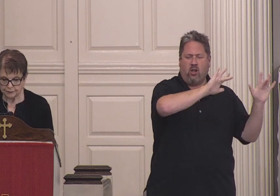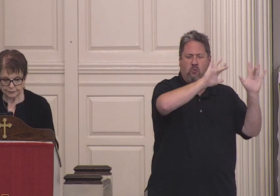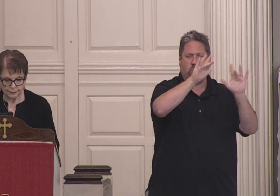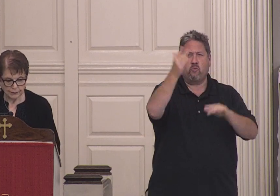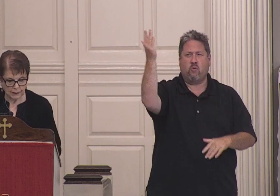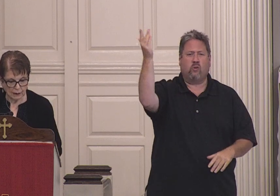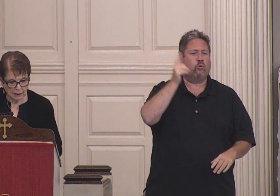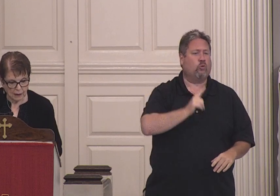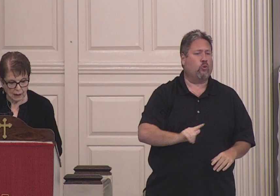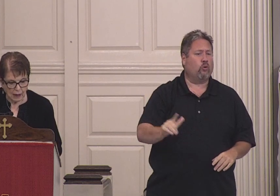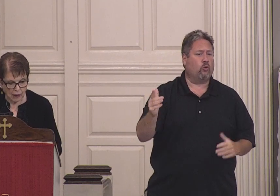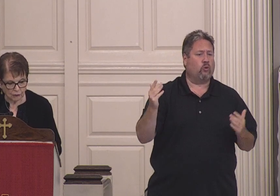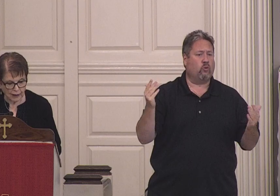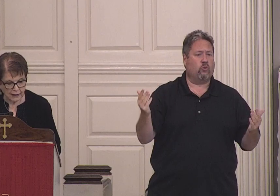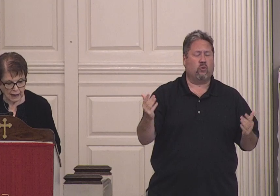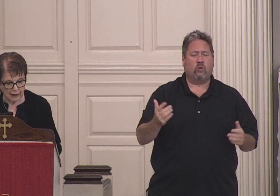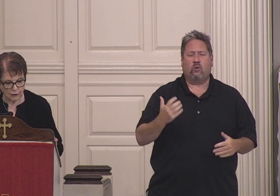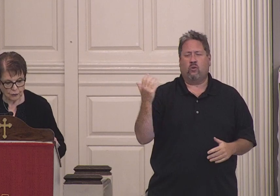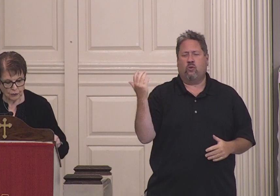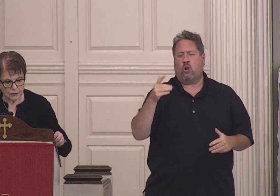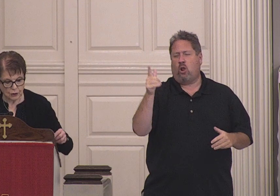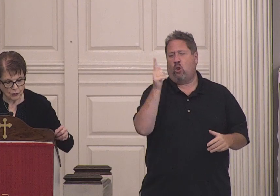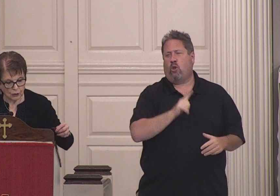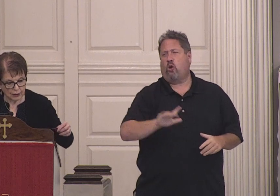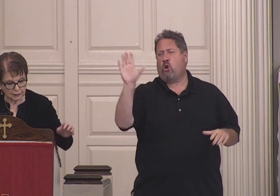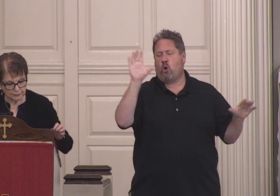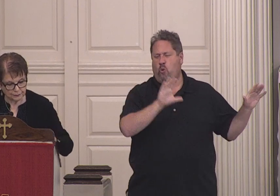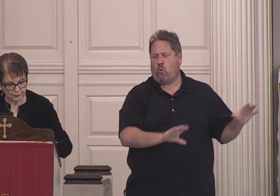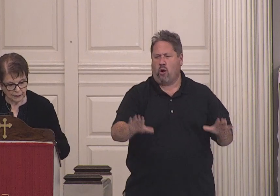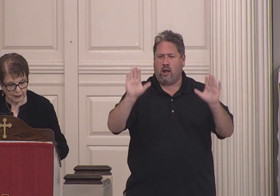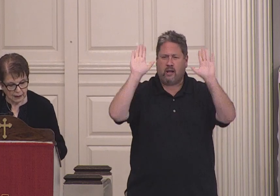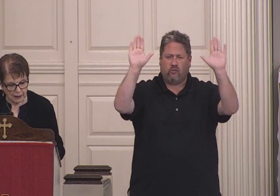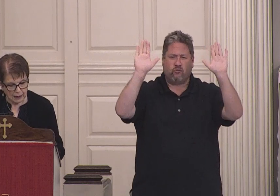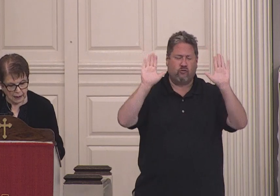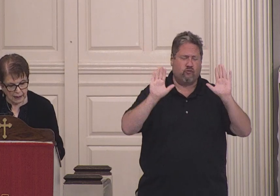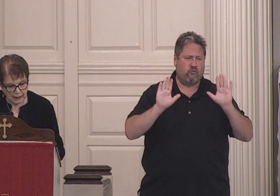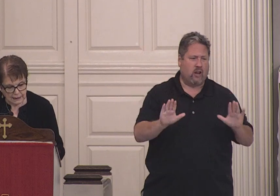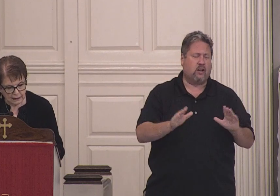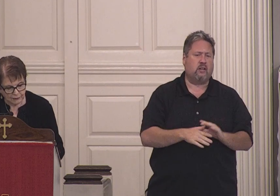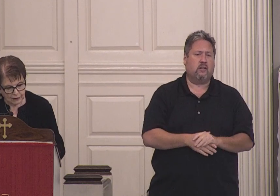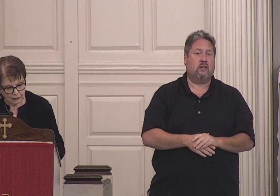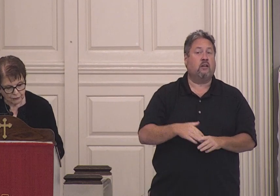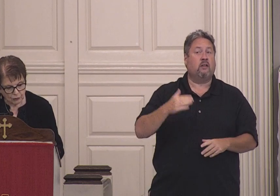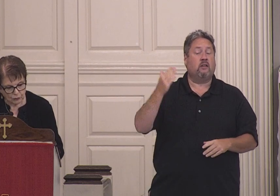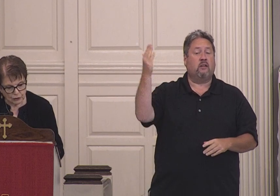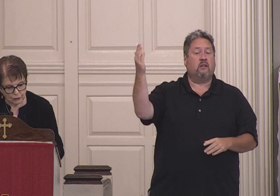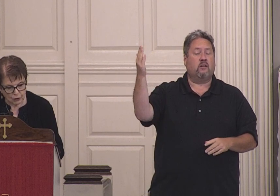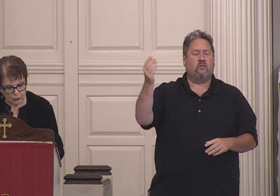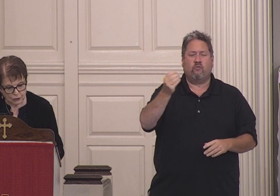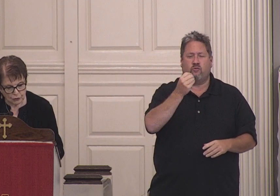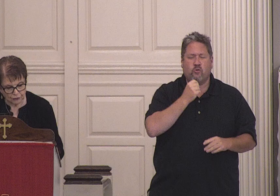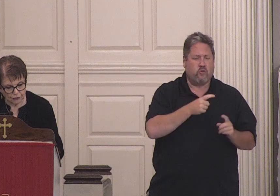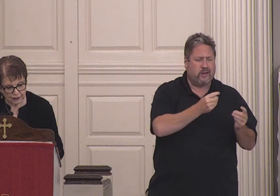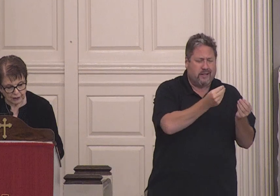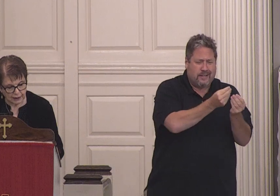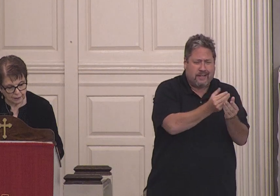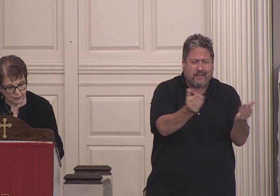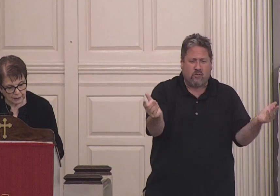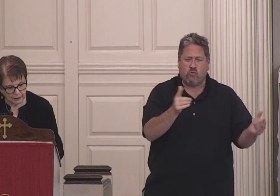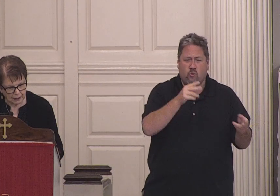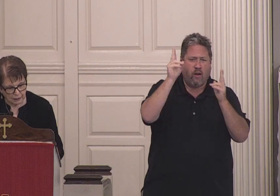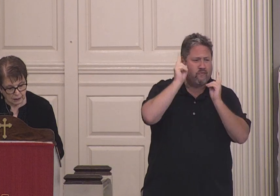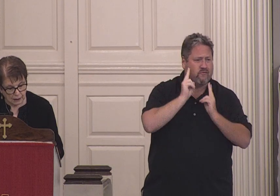Lord. How great are your works, O Lord. He has given food to those who fear